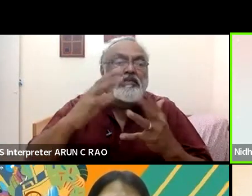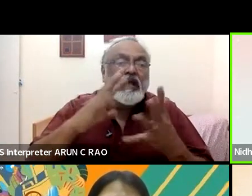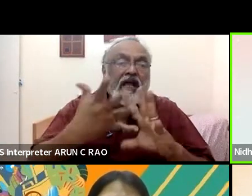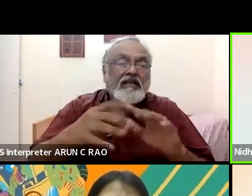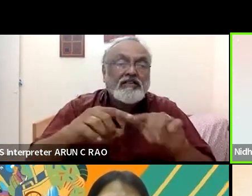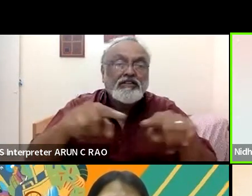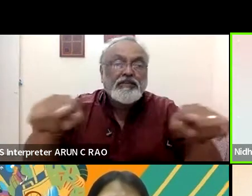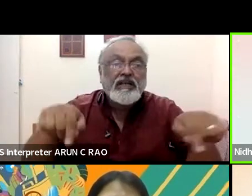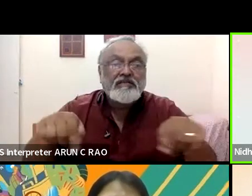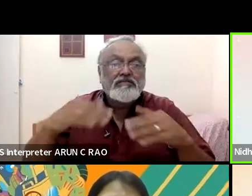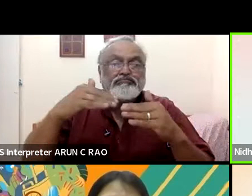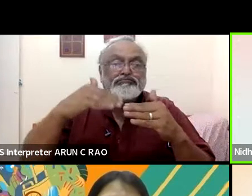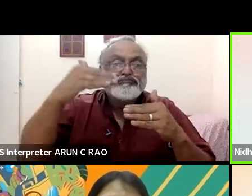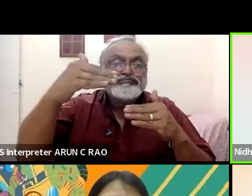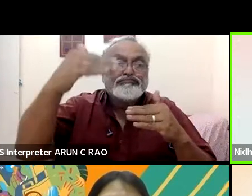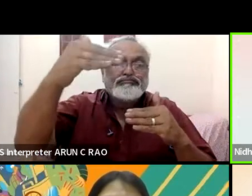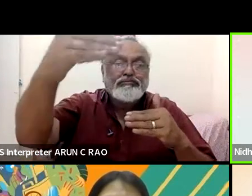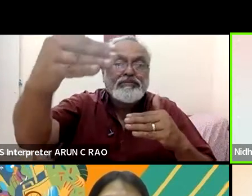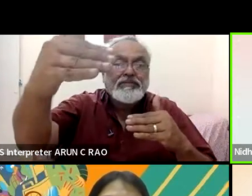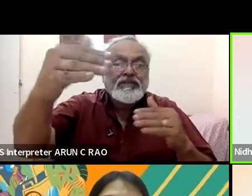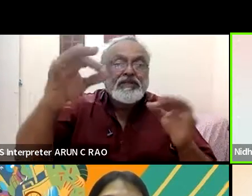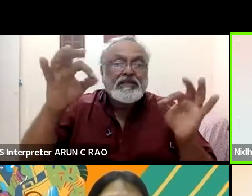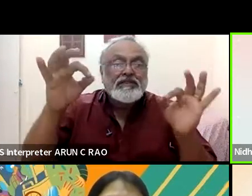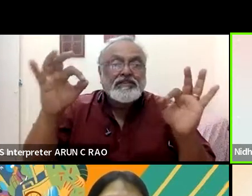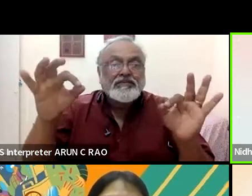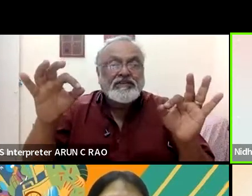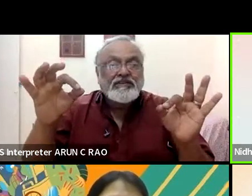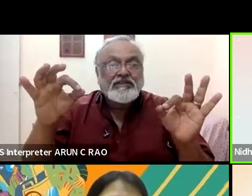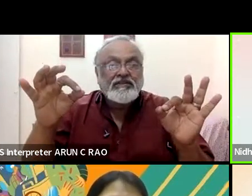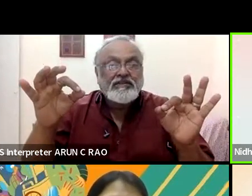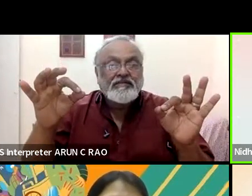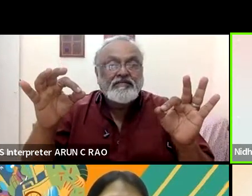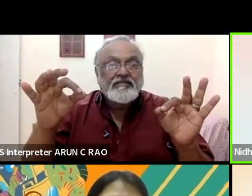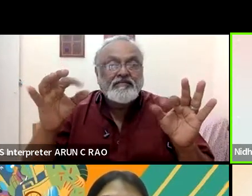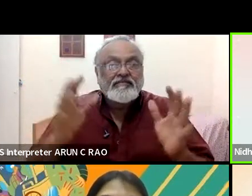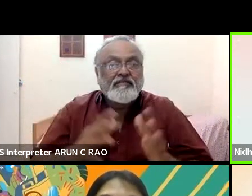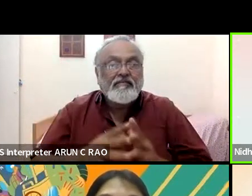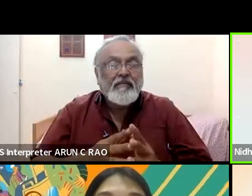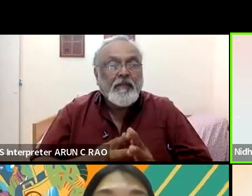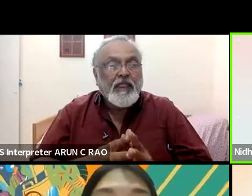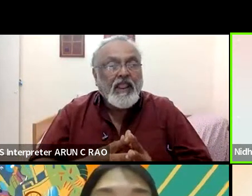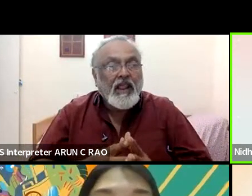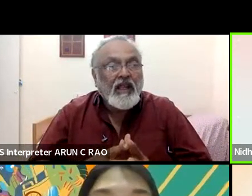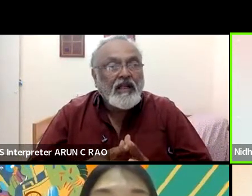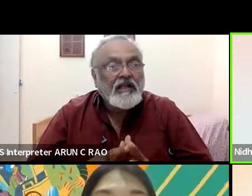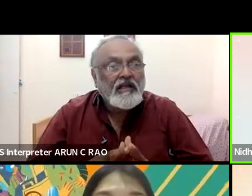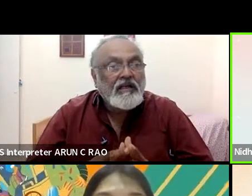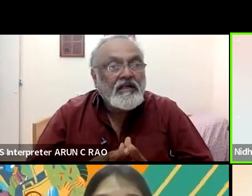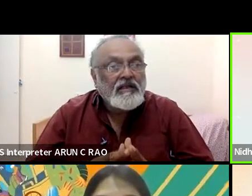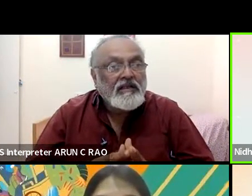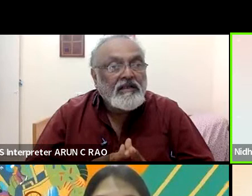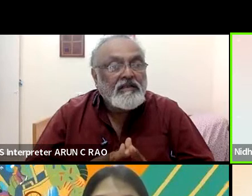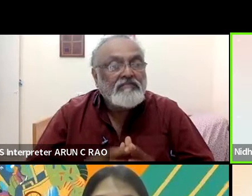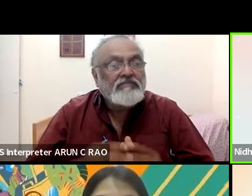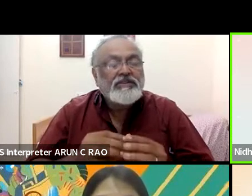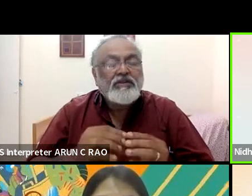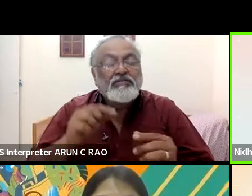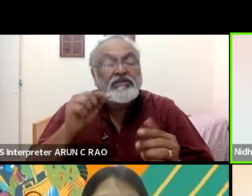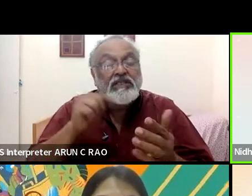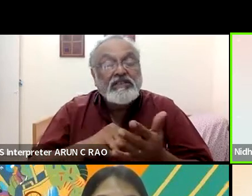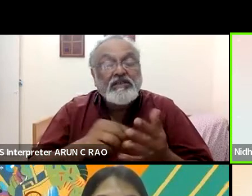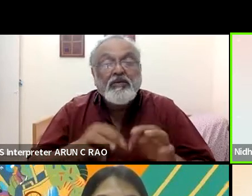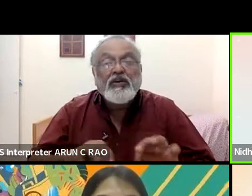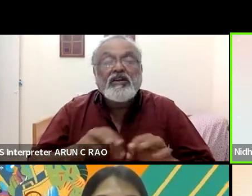for all, for elderly, for pregnant women, for children, for people who temporarily meet with accidents, etc.